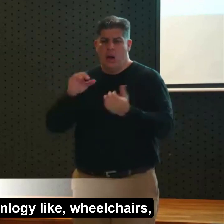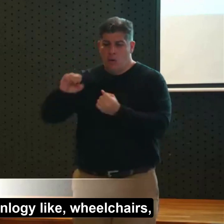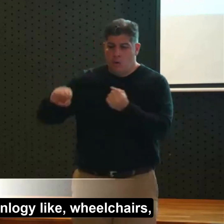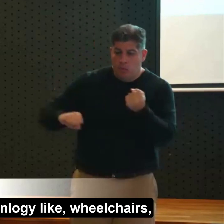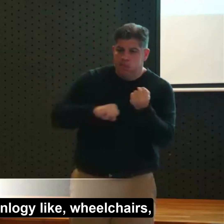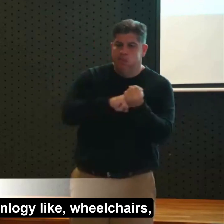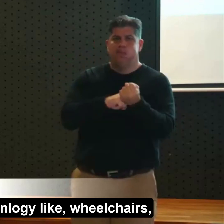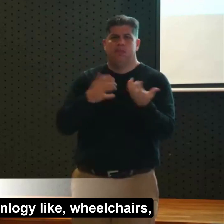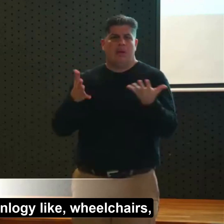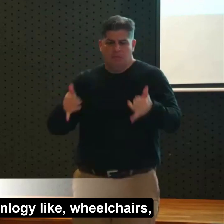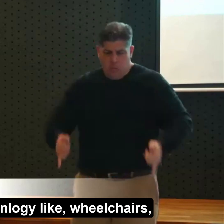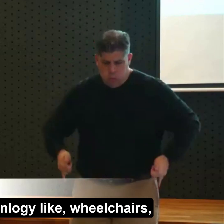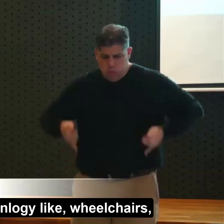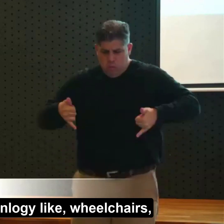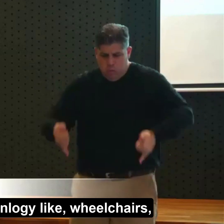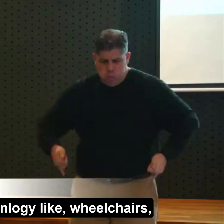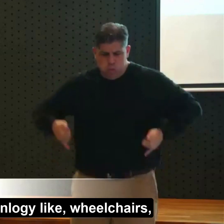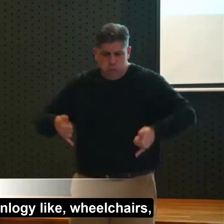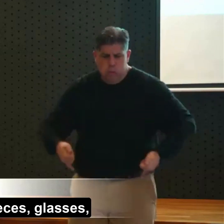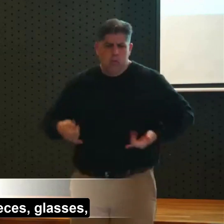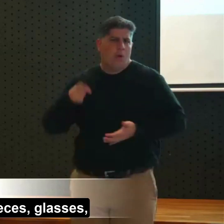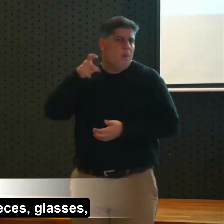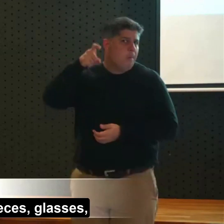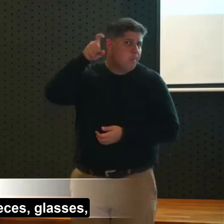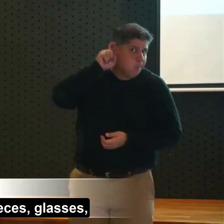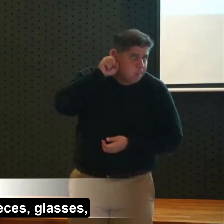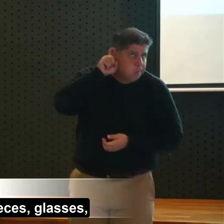assistive technology like wheelchairs,